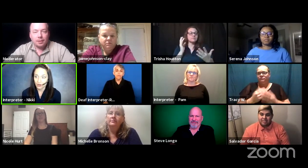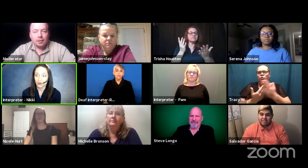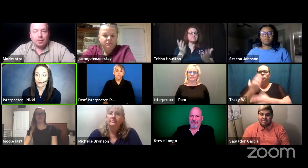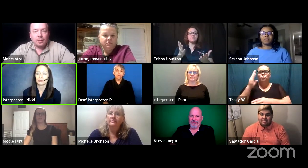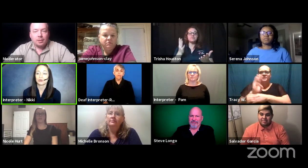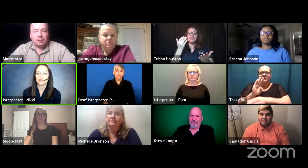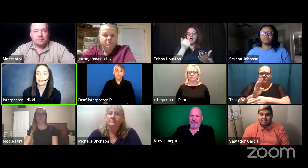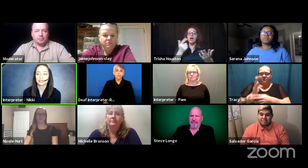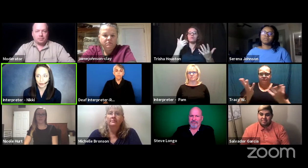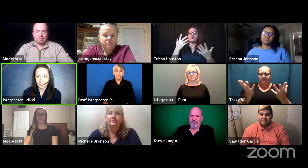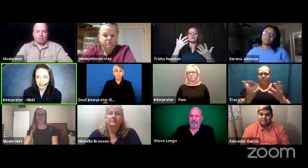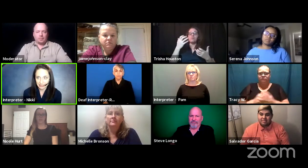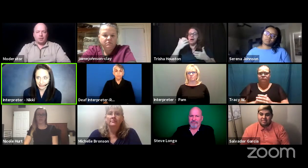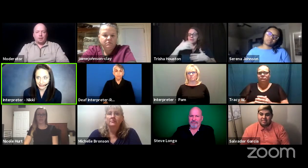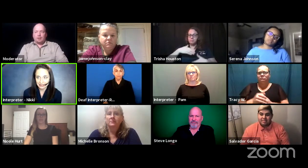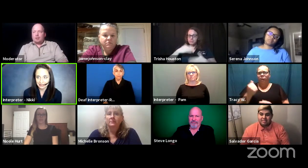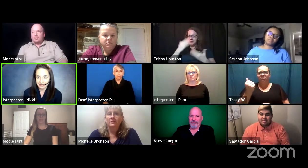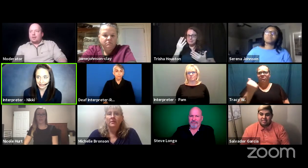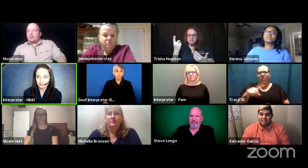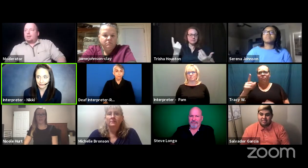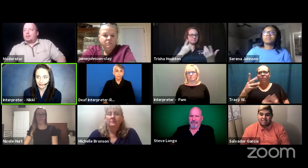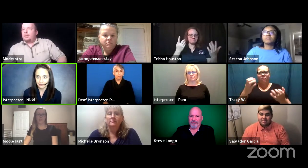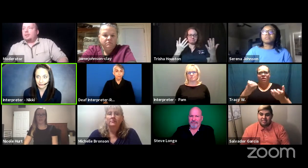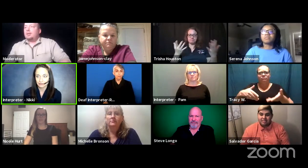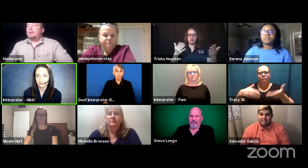So moving to new business.